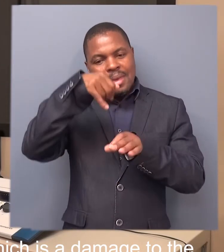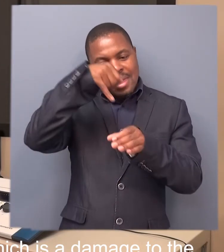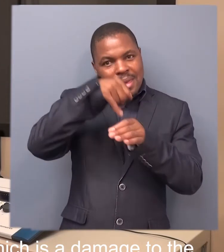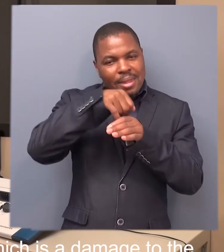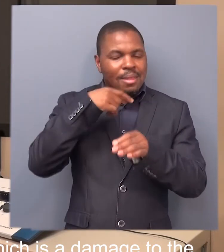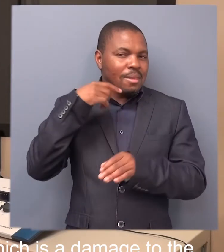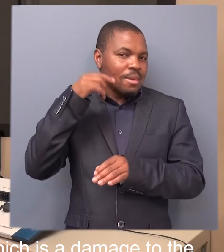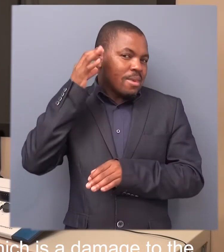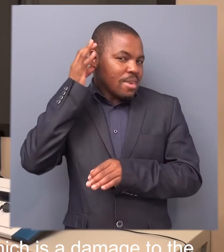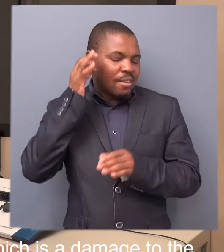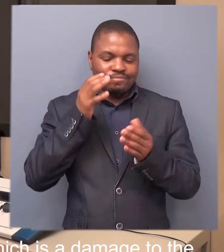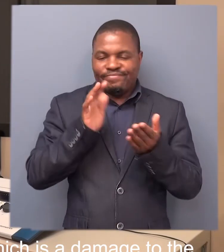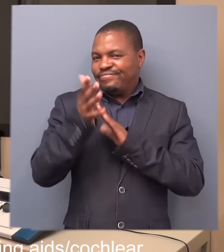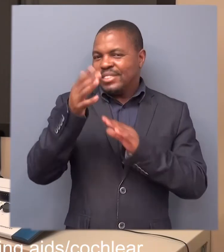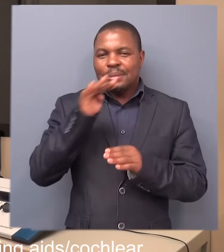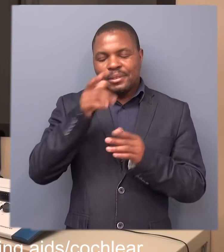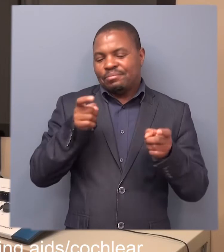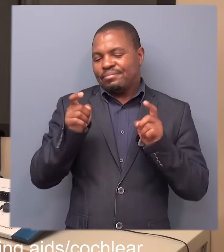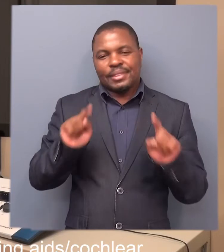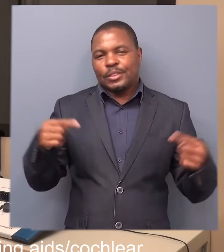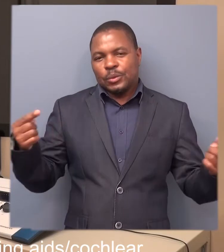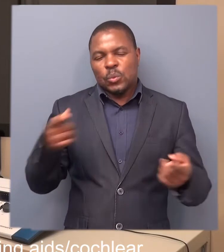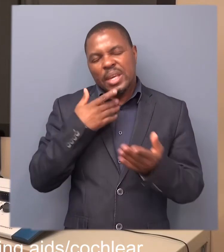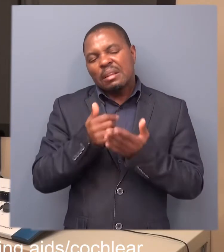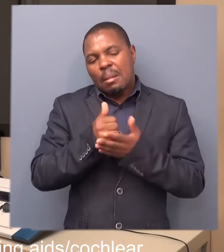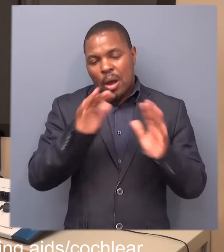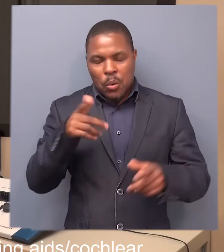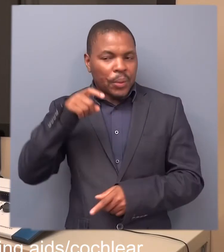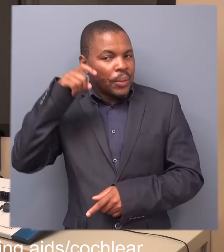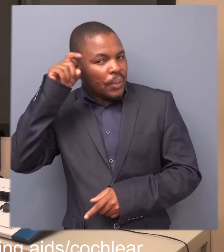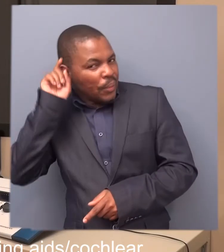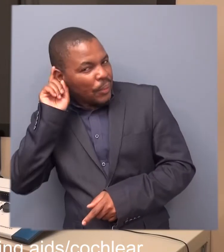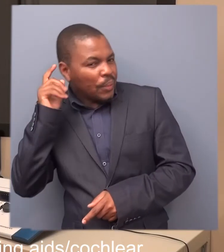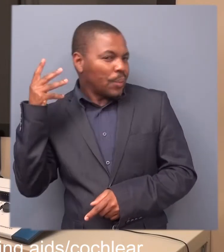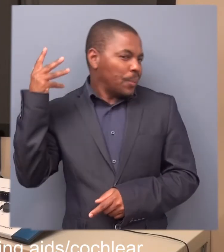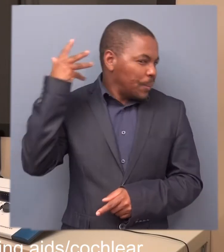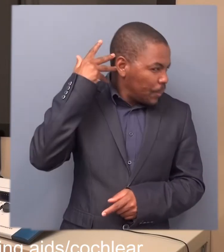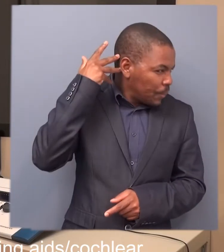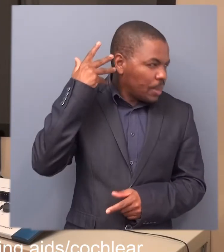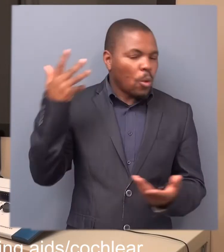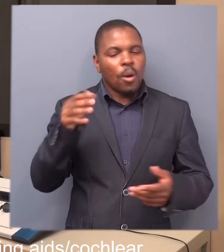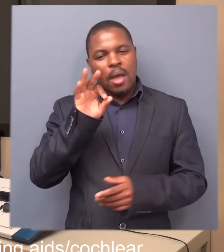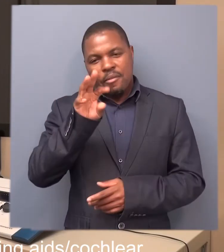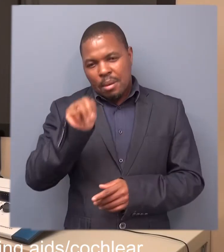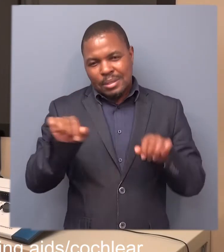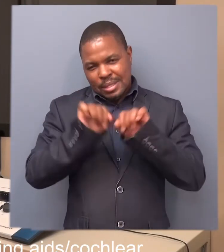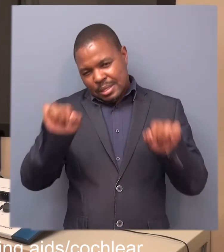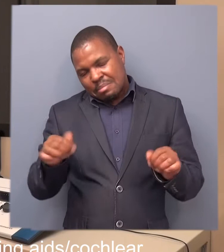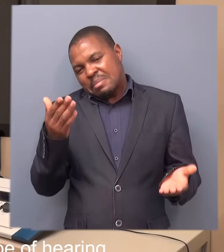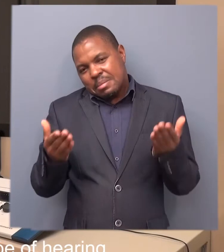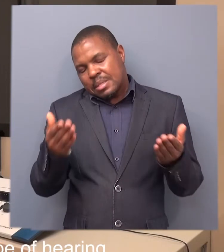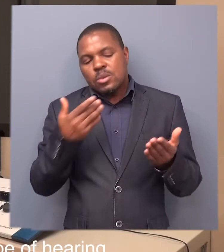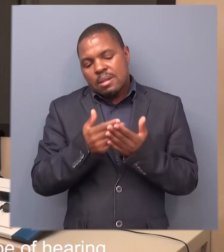ear, is no cure for deafness. So we can manage that with hearing aids or cochlear implants or